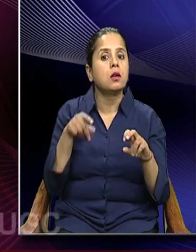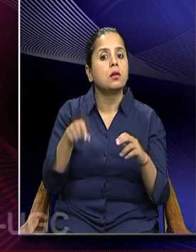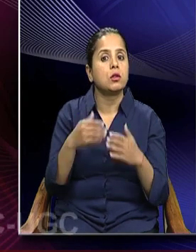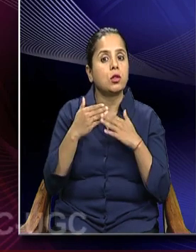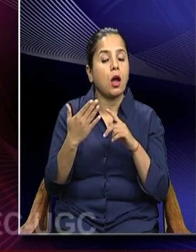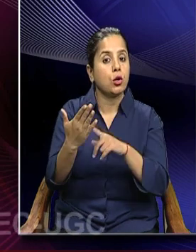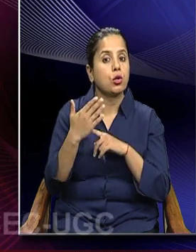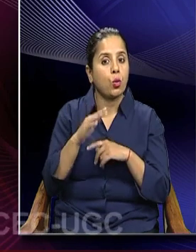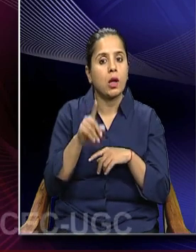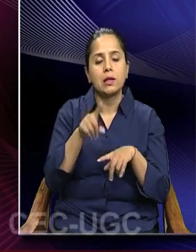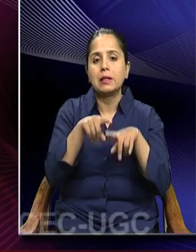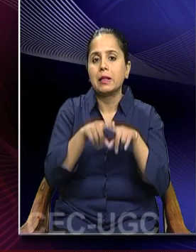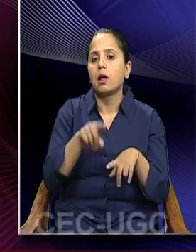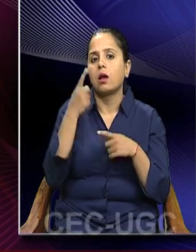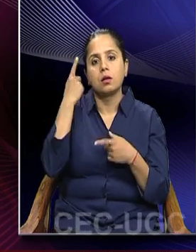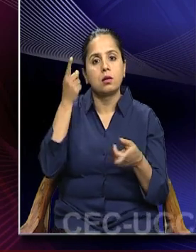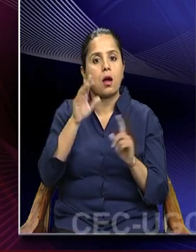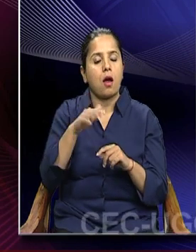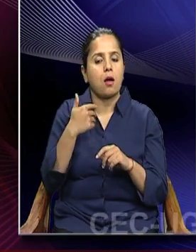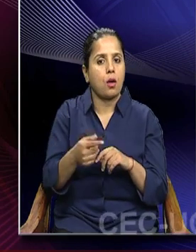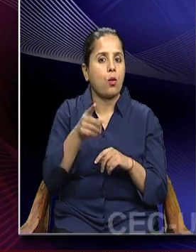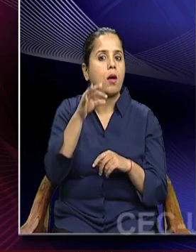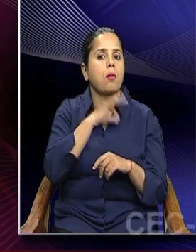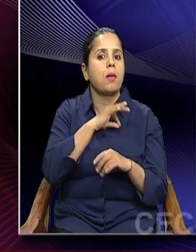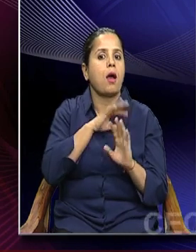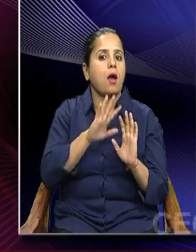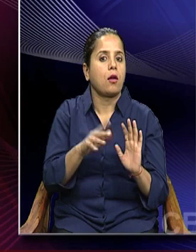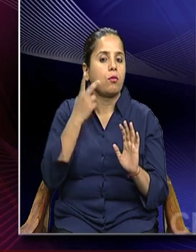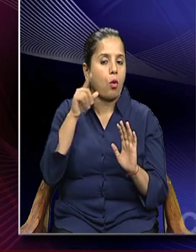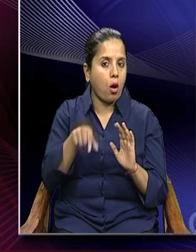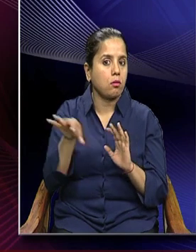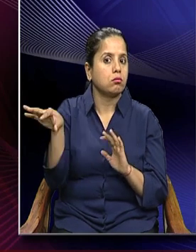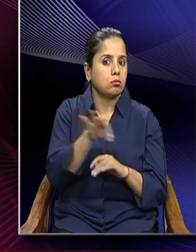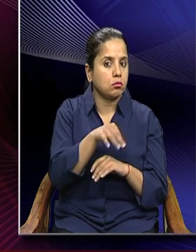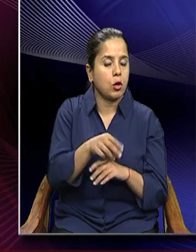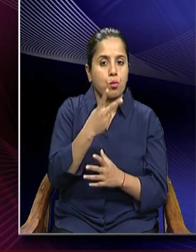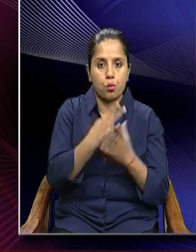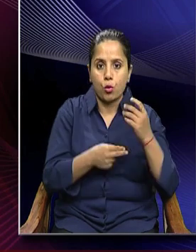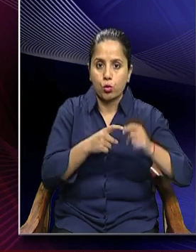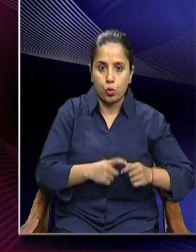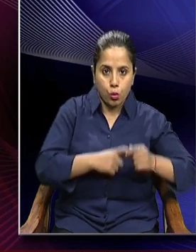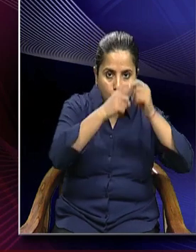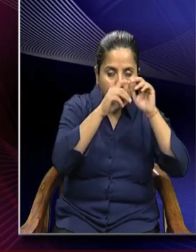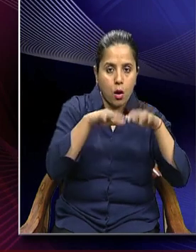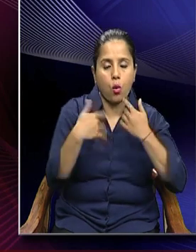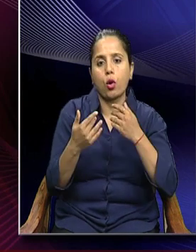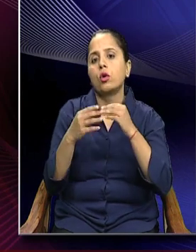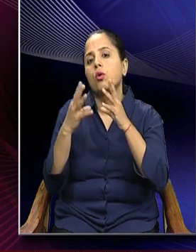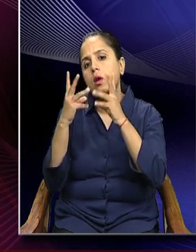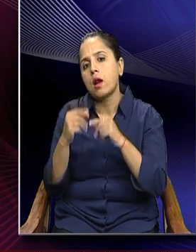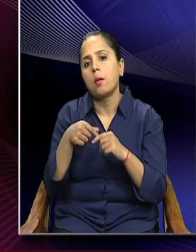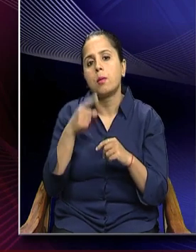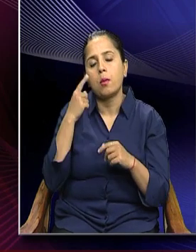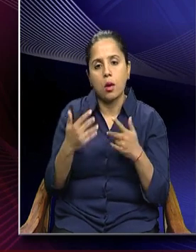rely on a single strategy, it is advantageous to employ both quantitative and qualitative methods